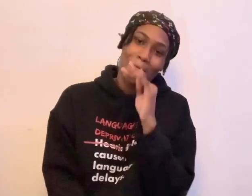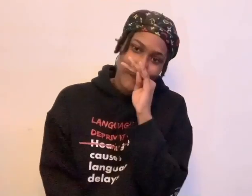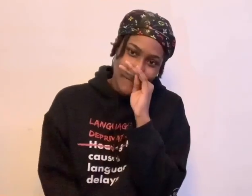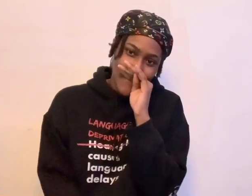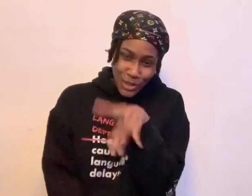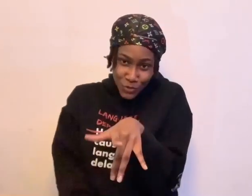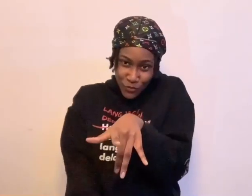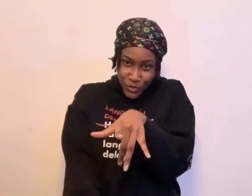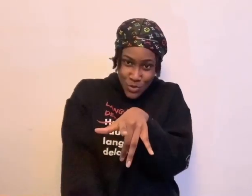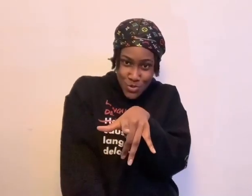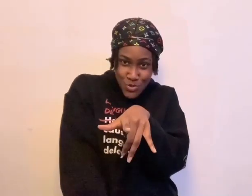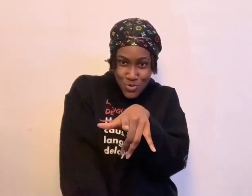Doofadoo.